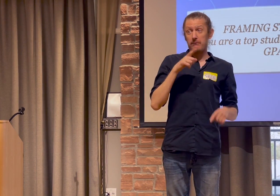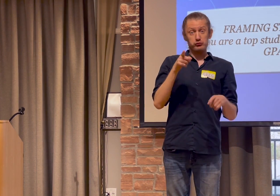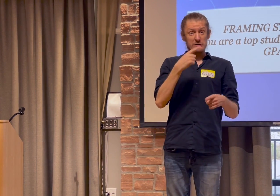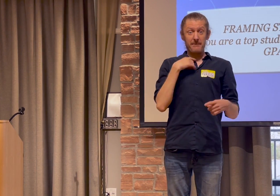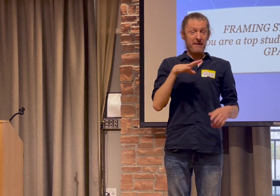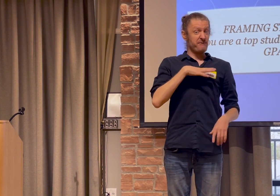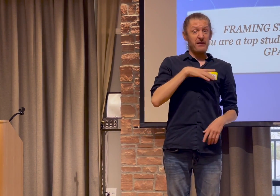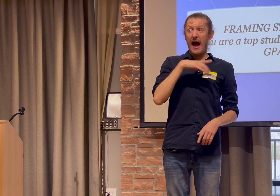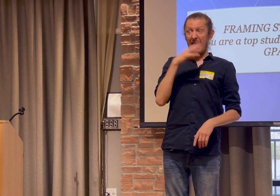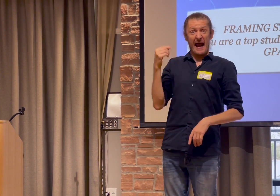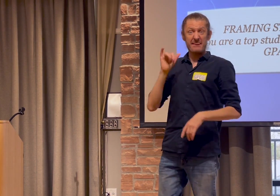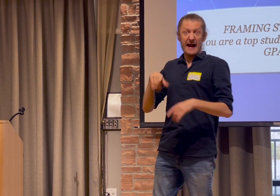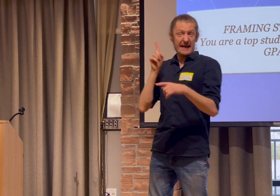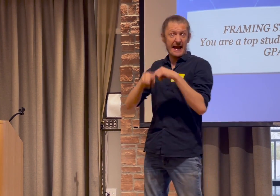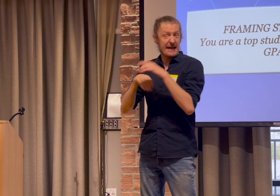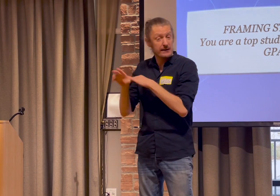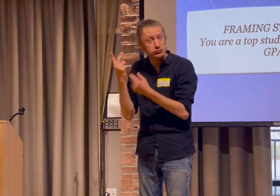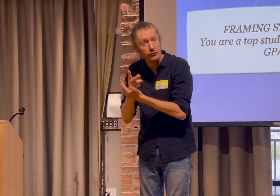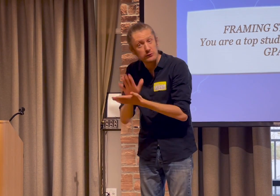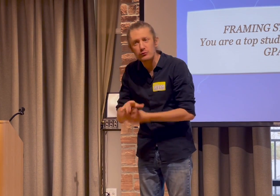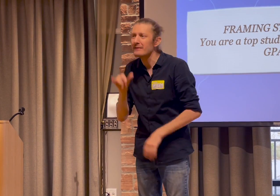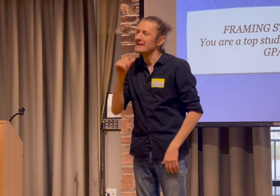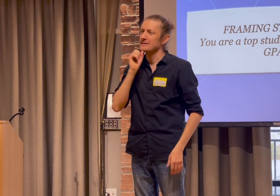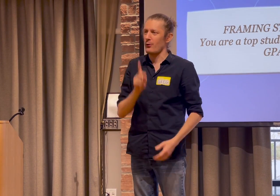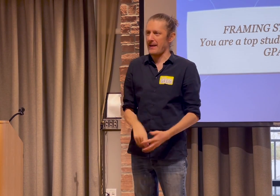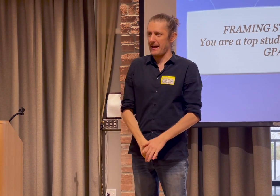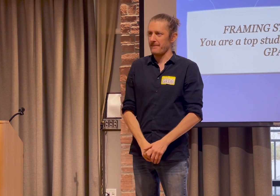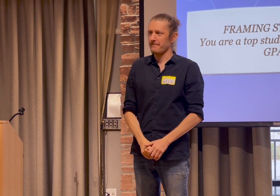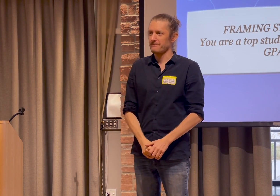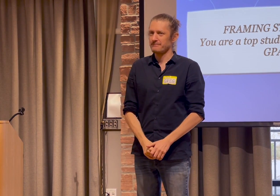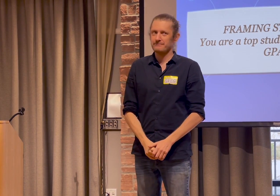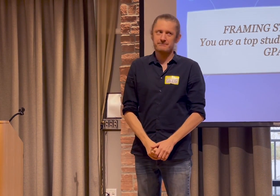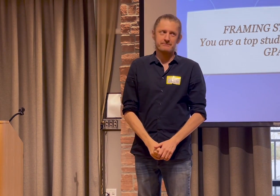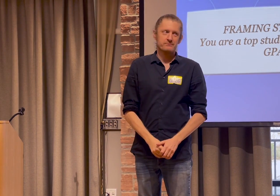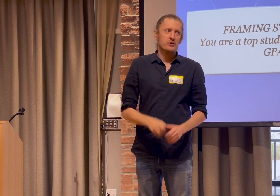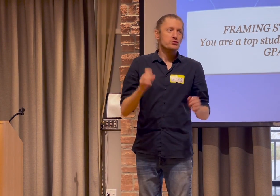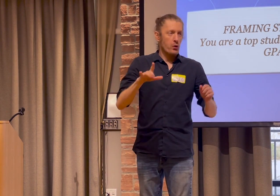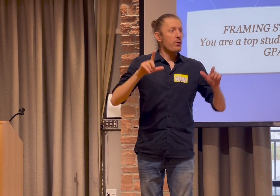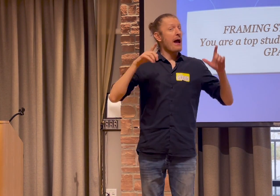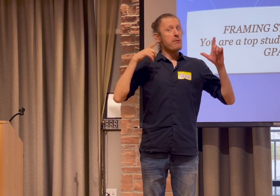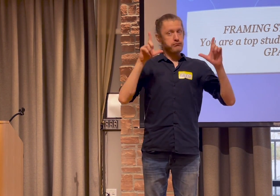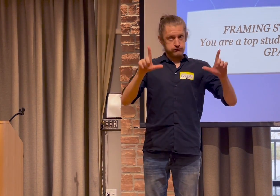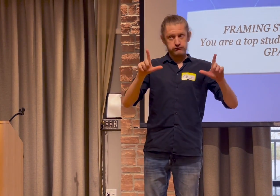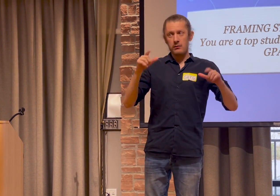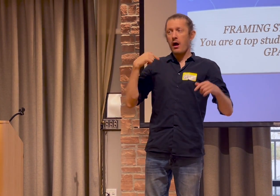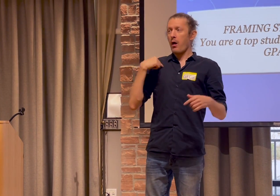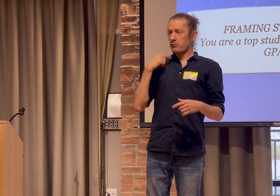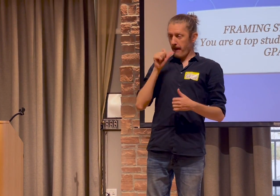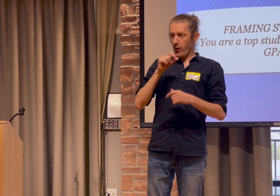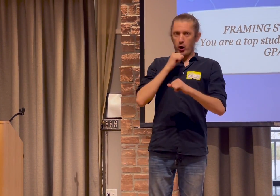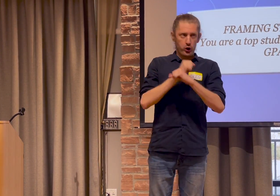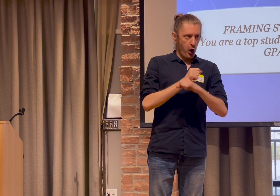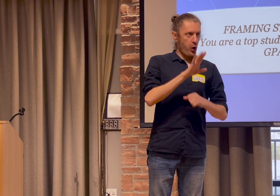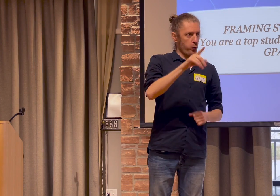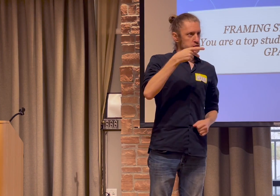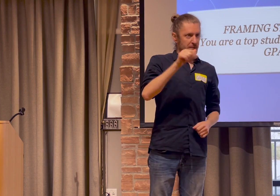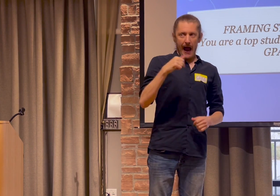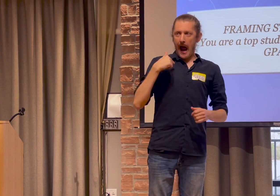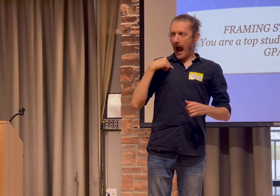you can tell them, I'm trying to go to grad school, I need at least a 3.0, a 2.5 is not good enough, I can't get into grad school with these grades, that is